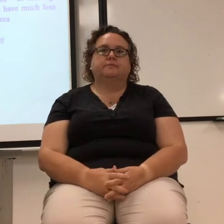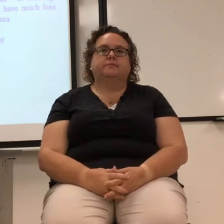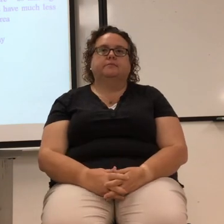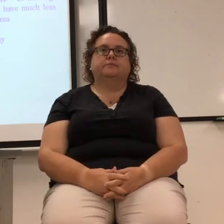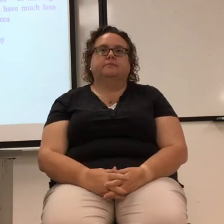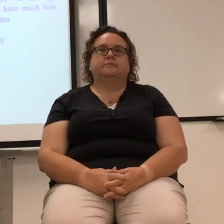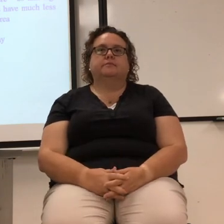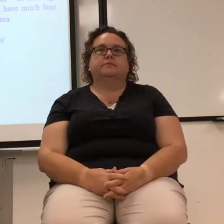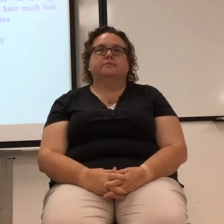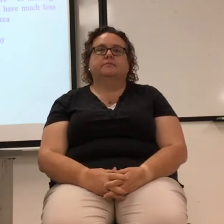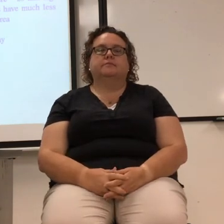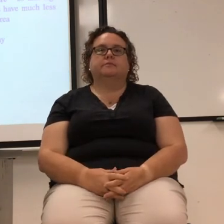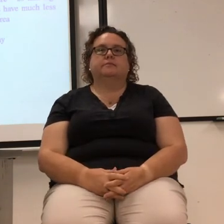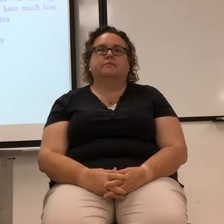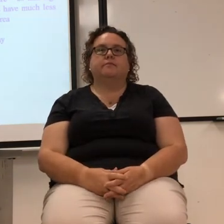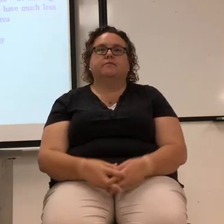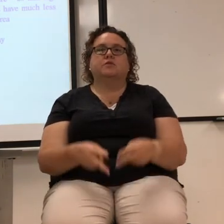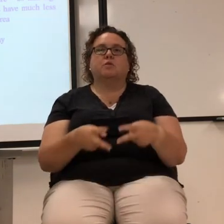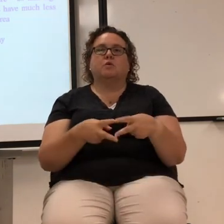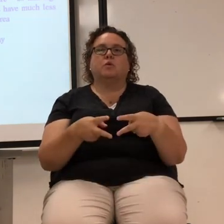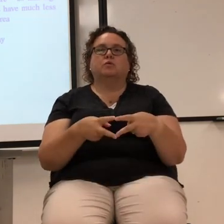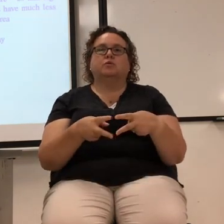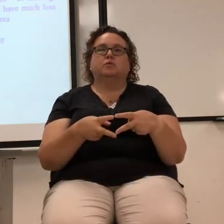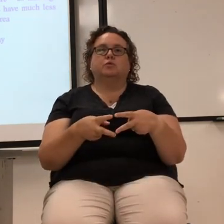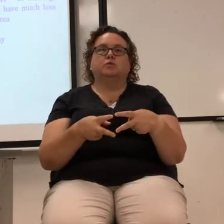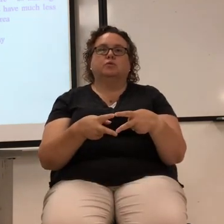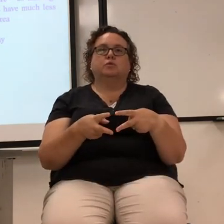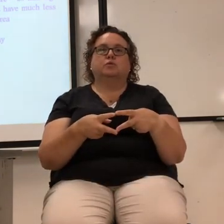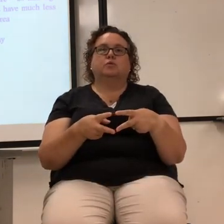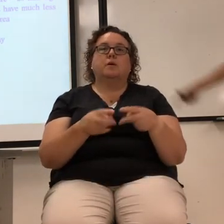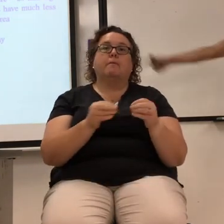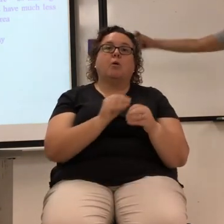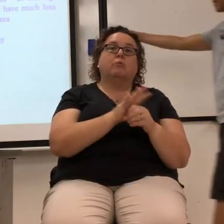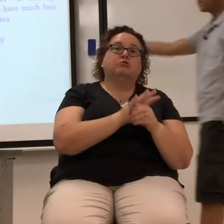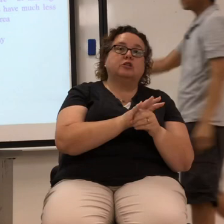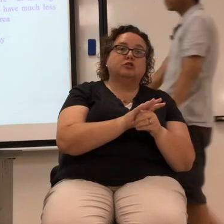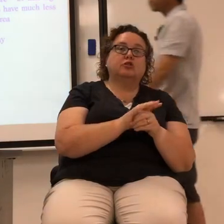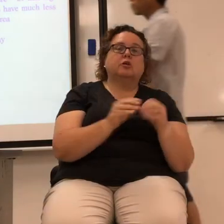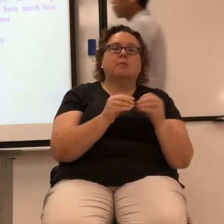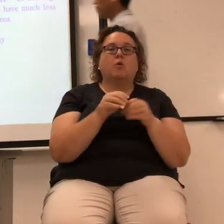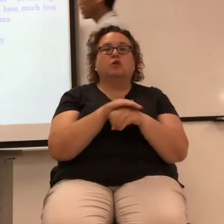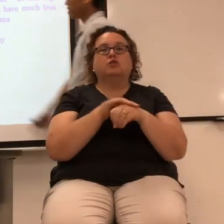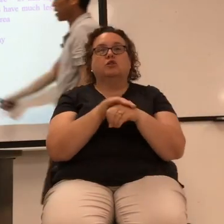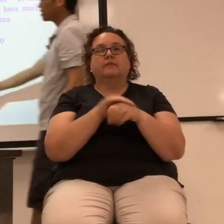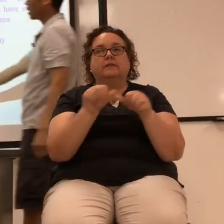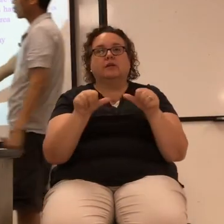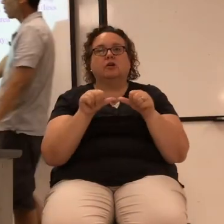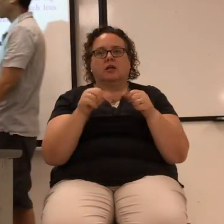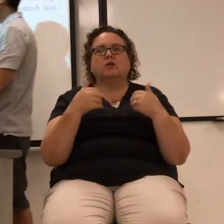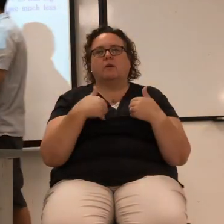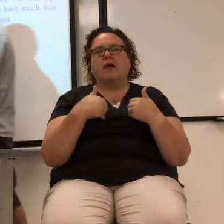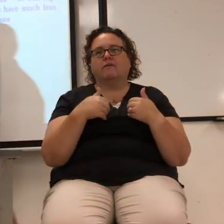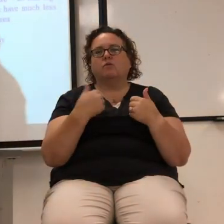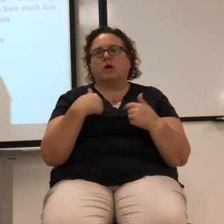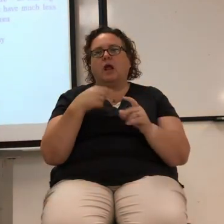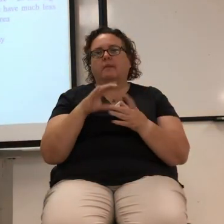membrane. So those two things, more pressure, more surface area, you get the thing that I said